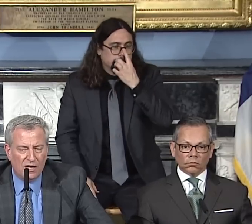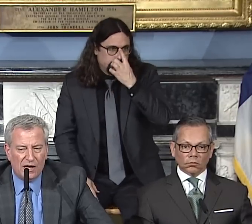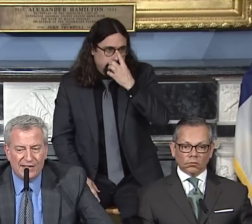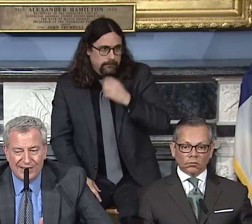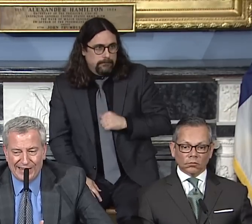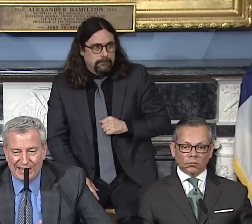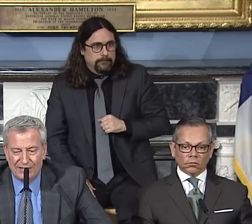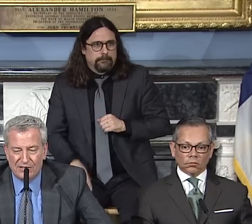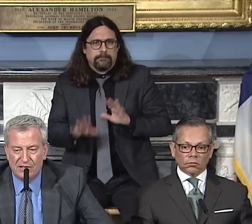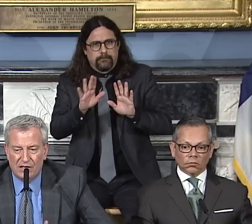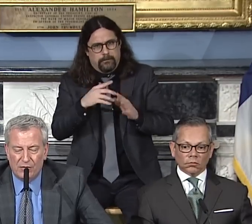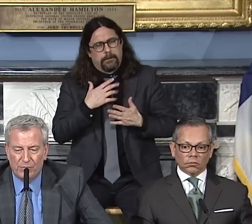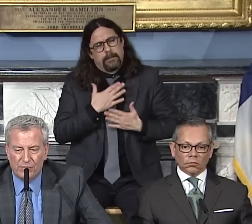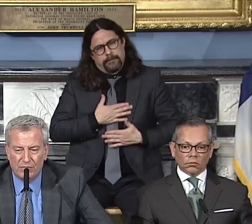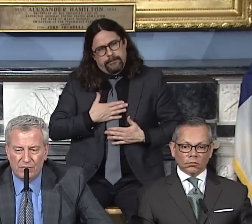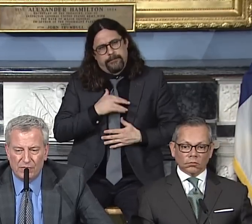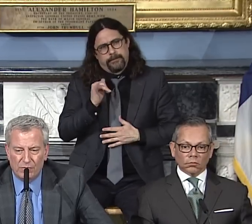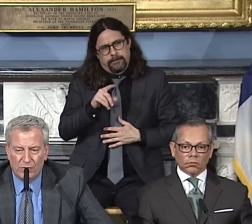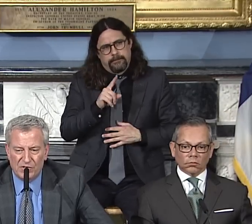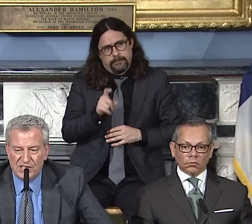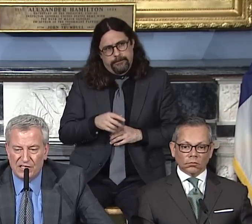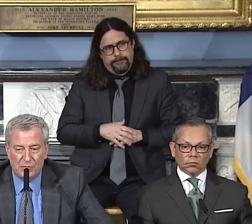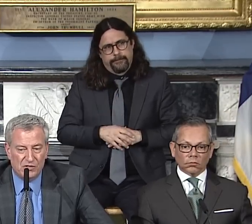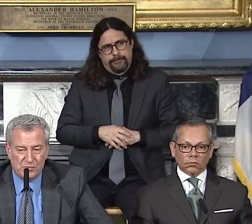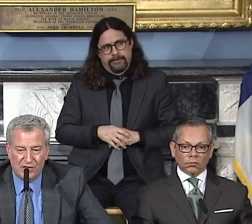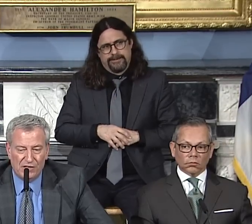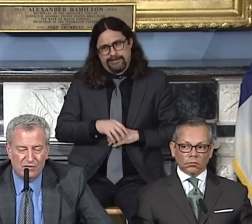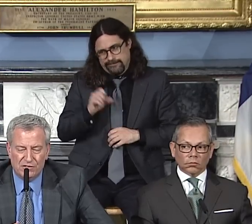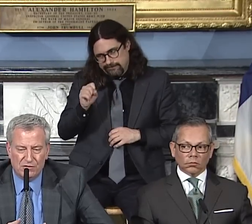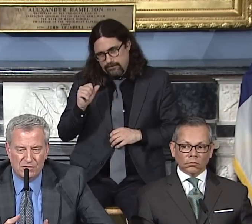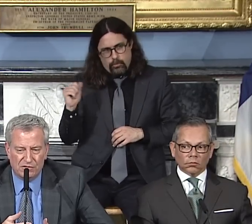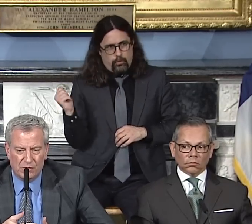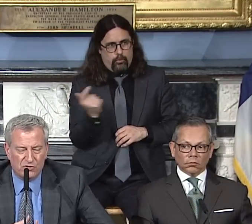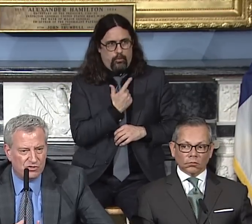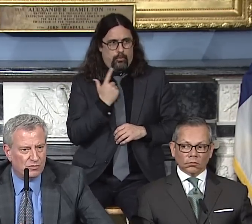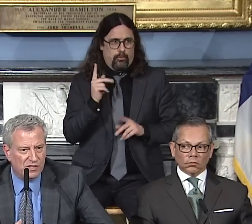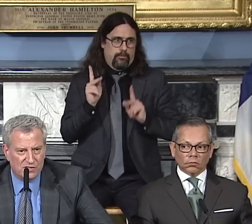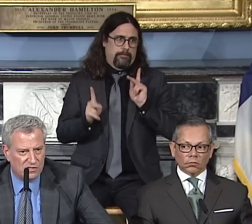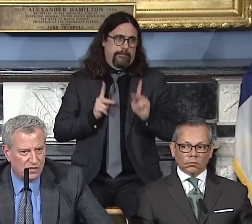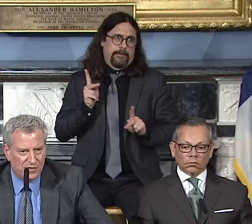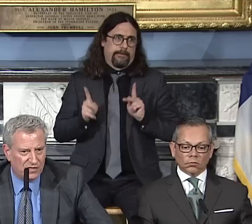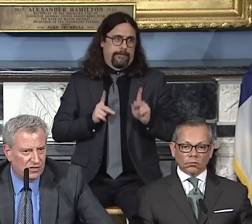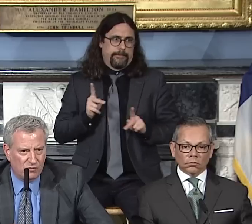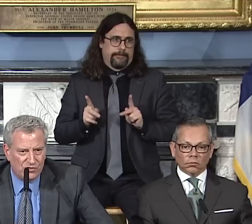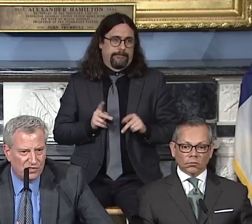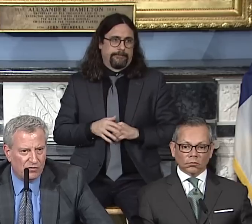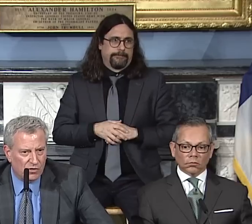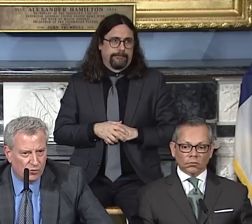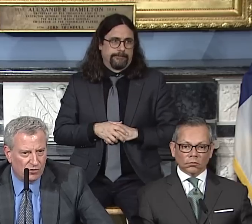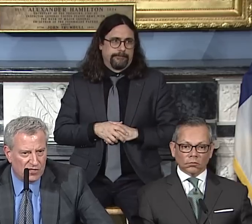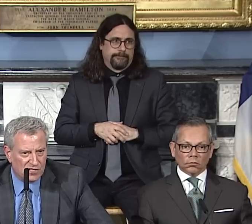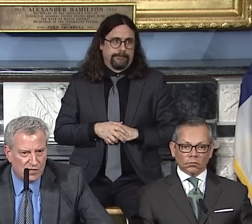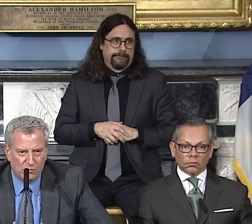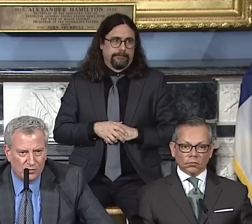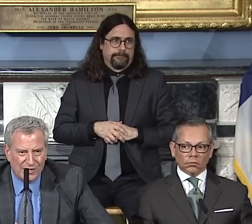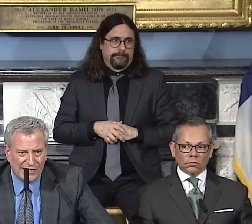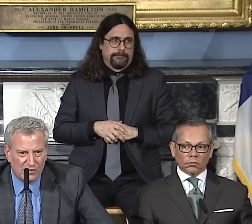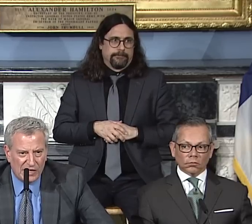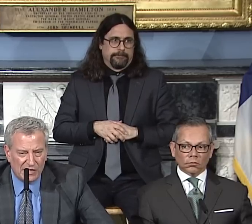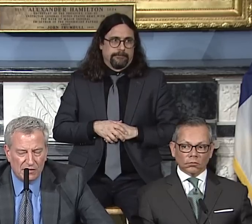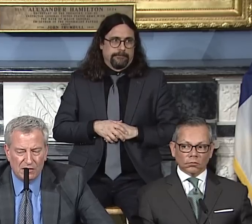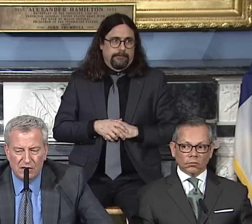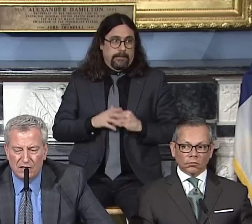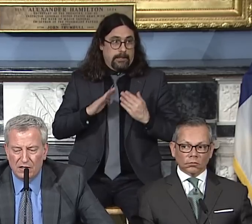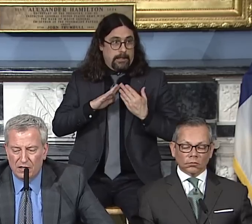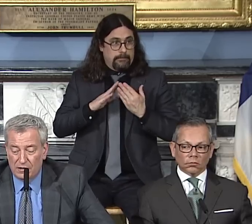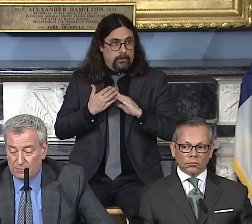know. On the other hand, when we say in community spread, just the assumption should be this is something that's going to reach into every corner of the city, whether we like it or